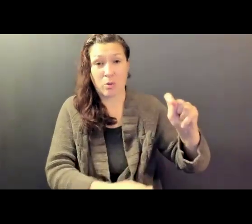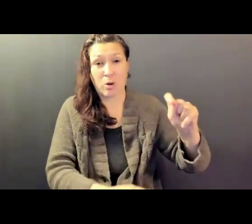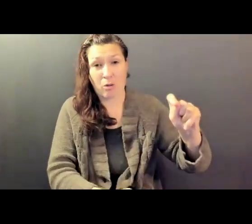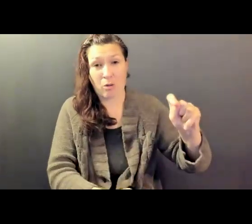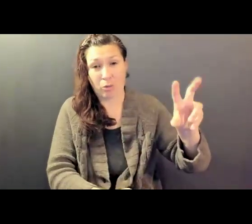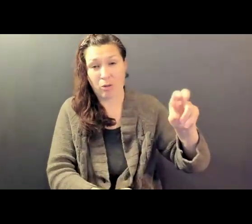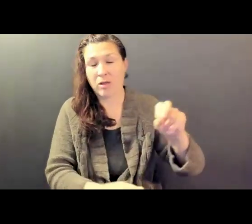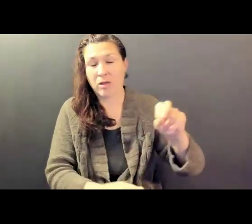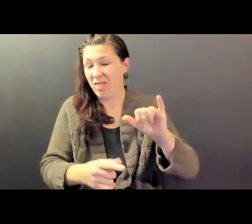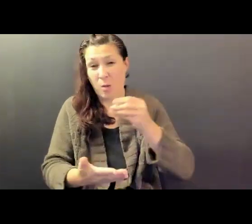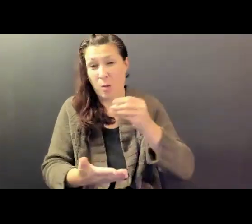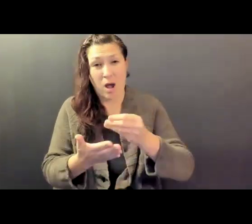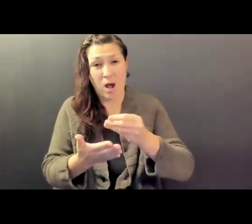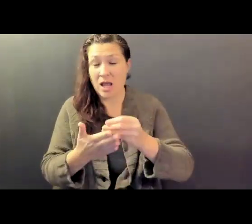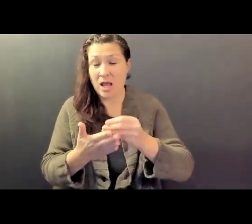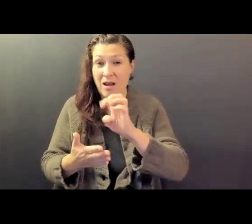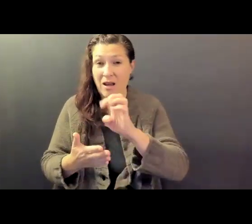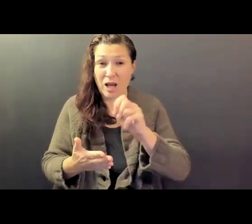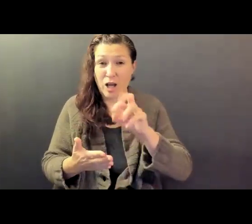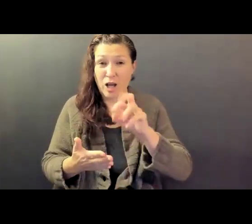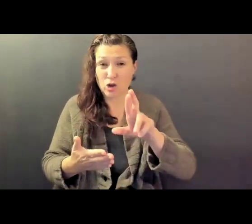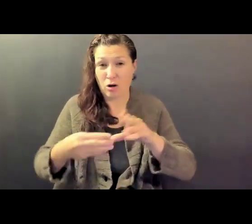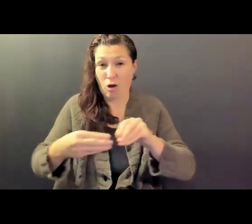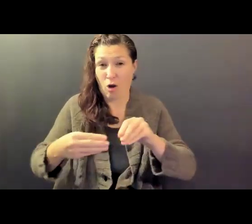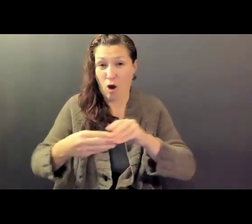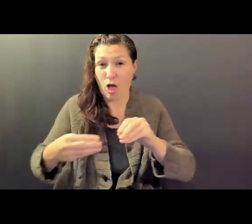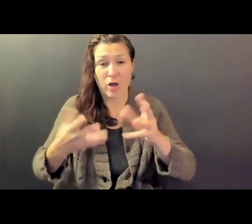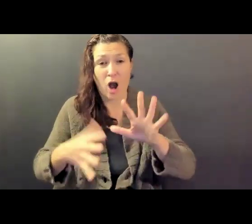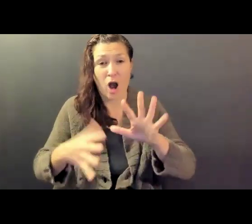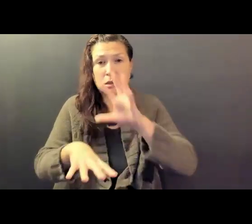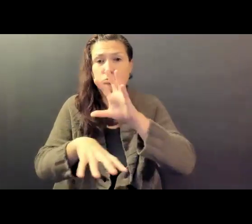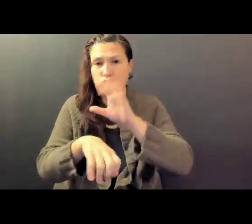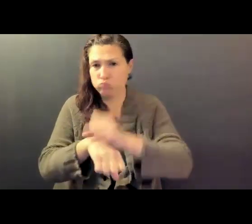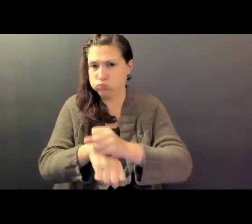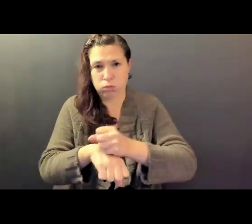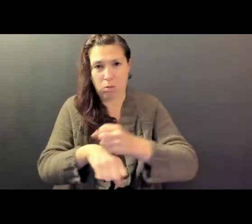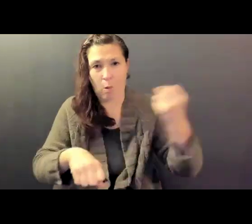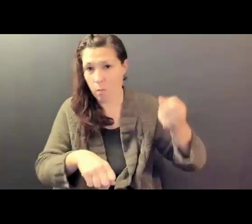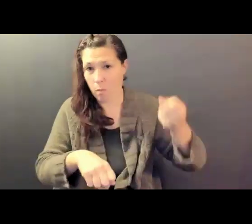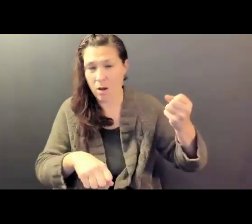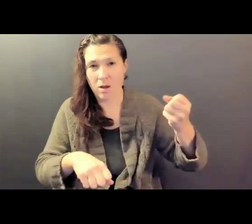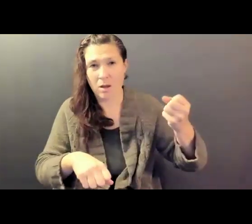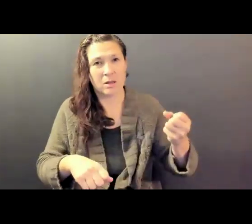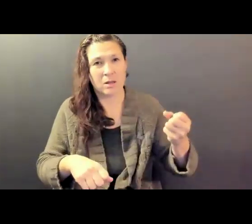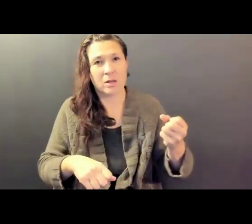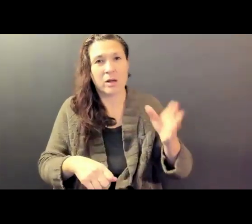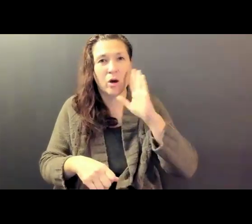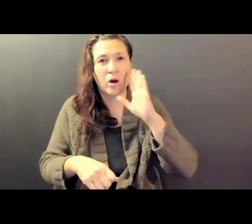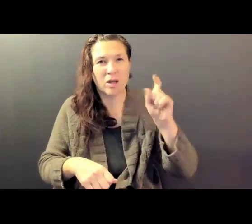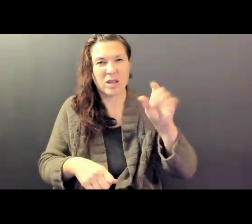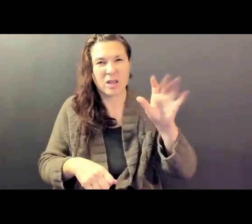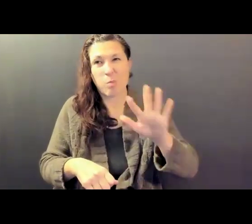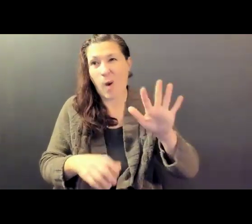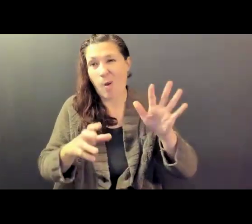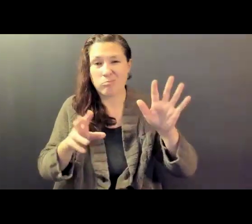We then have until 2 weeks from today, more or less, to spend Okay. almost all of it. There is